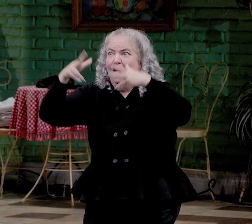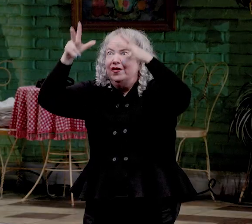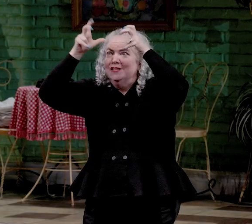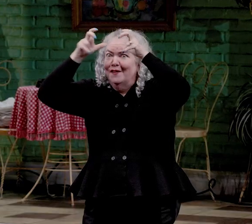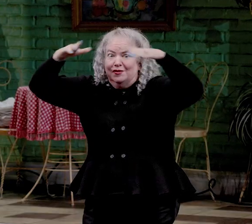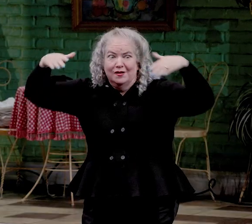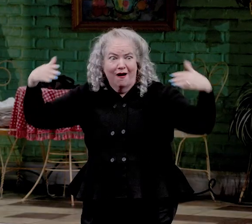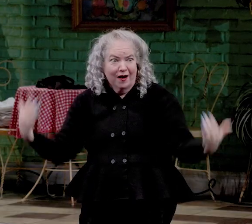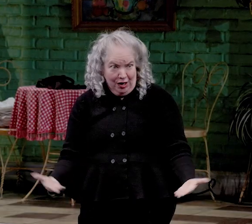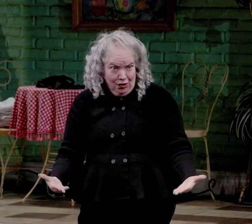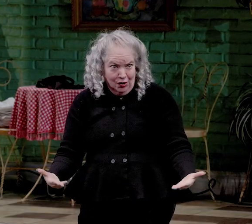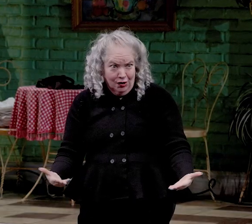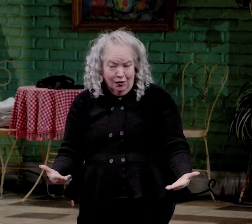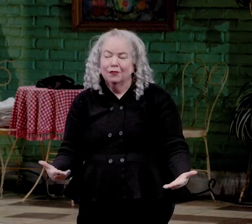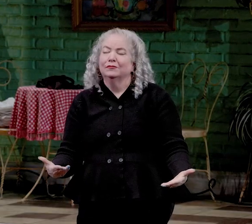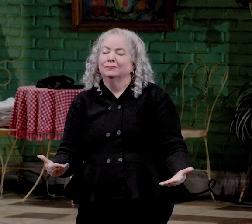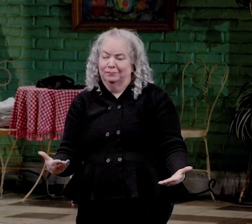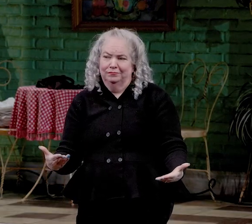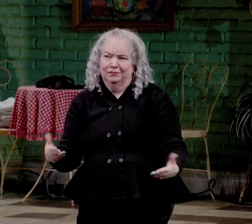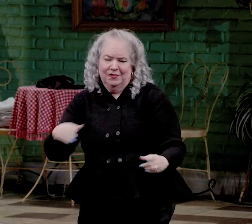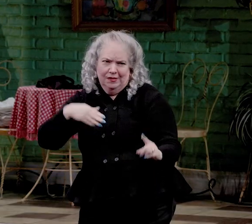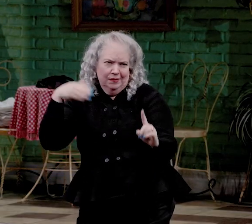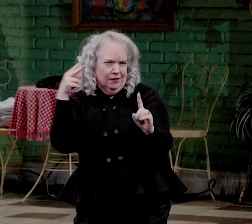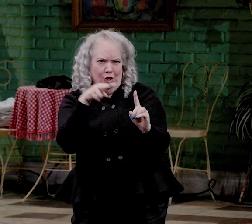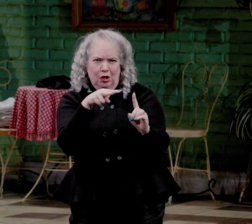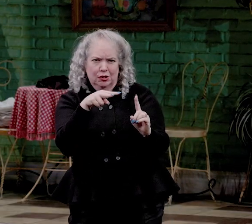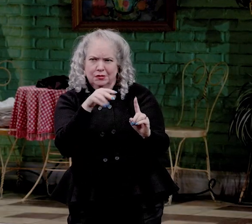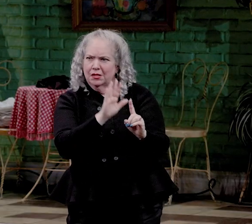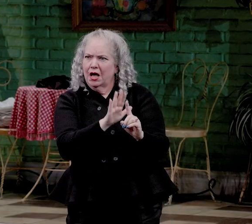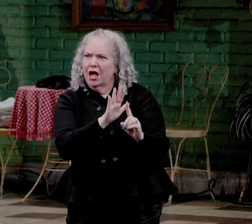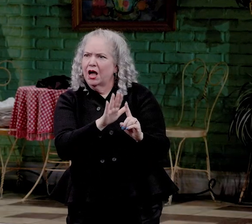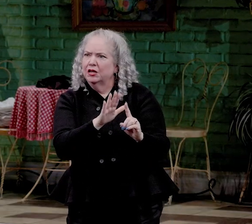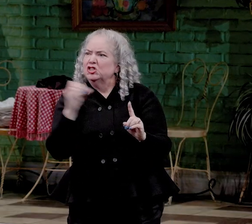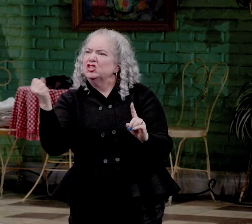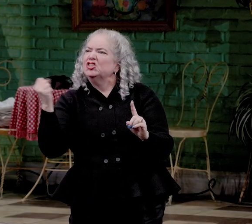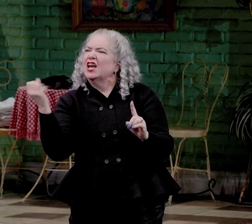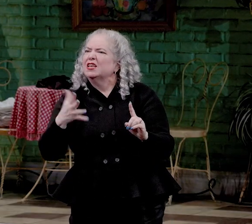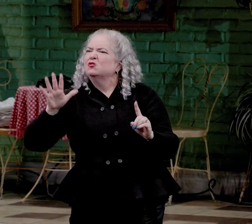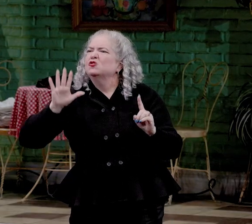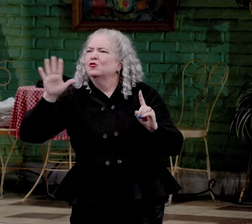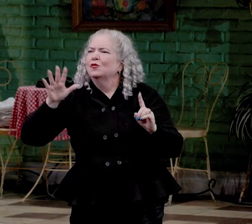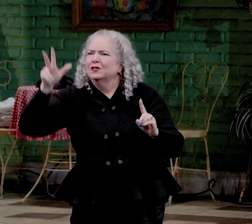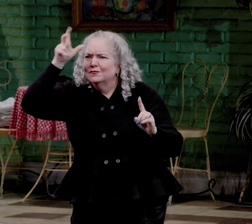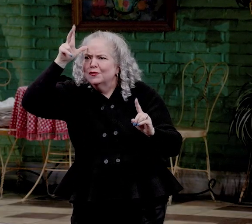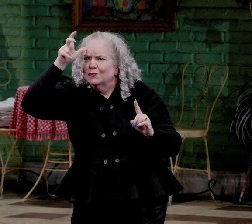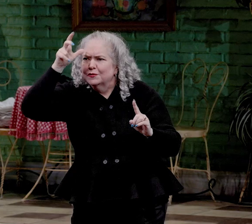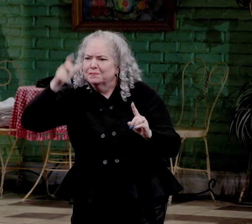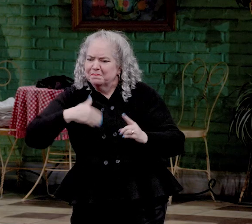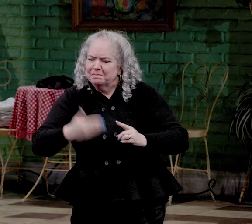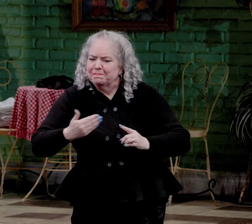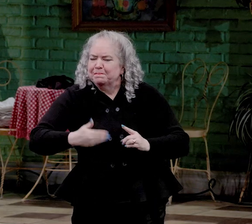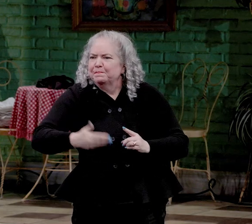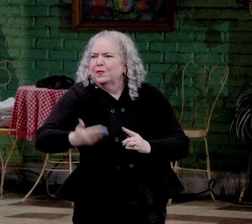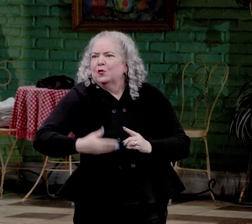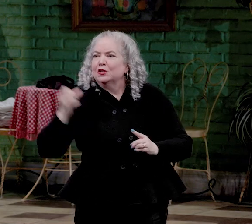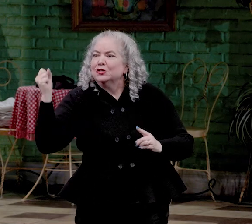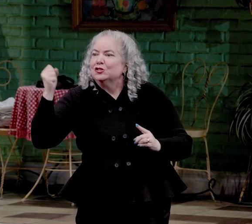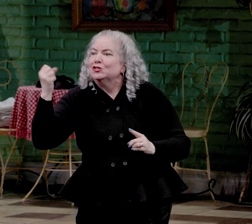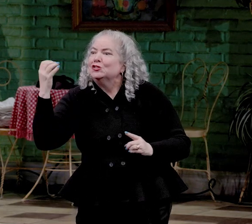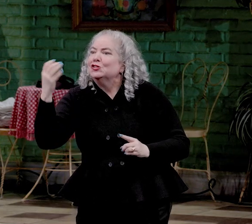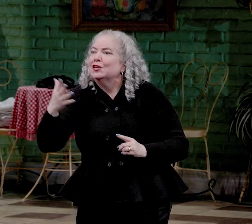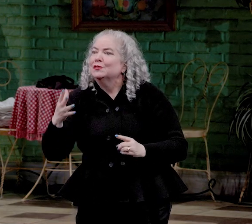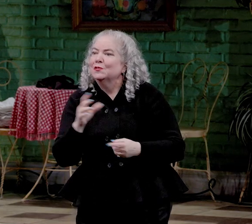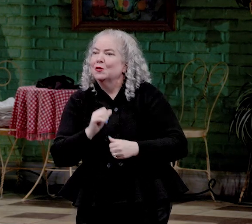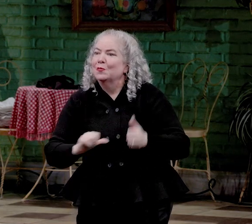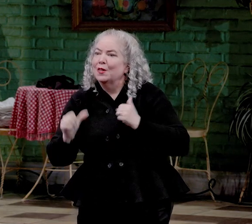Here, he turns his focus to Shakespeare's greatest villains. Moving swiftly through the Shakespeare canon, watch as one